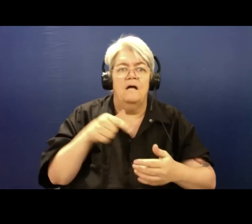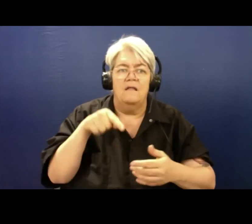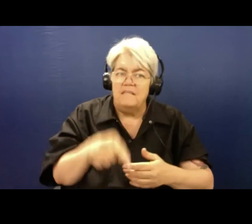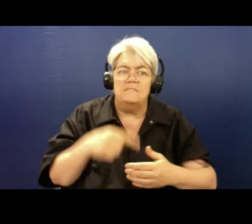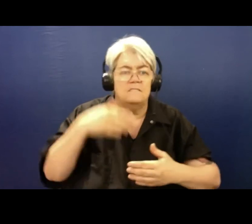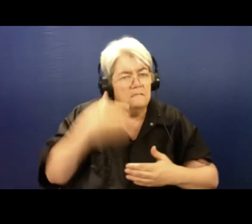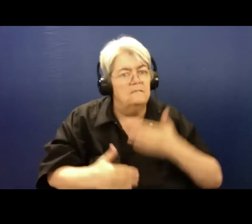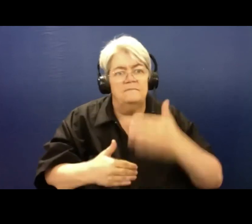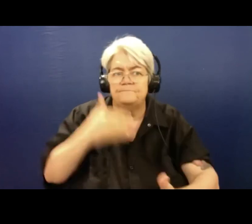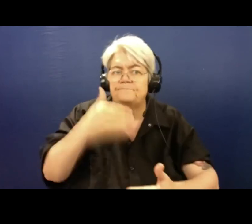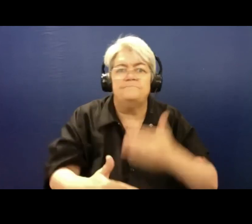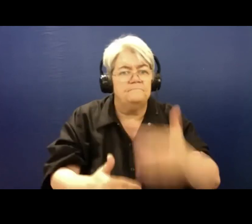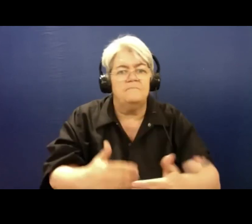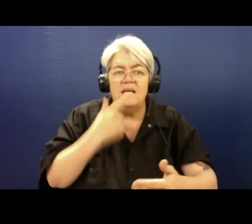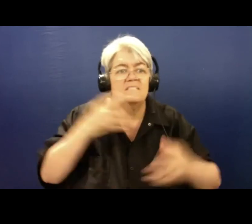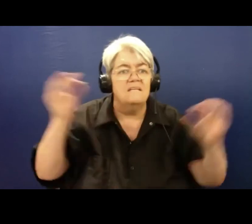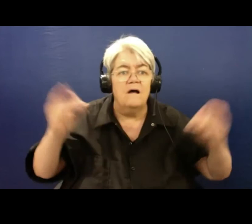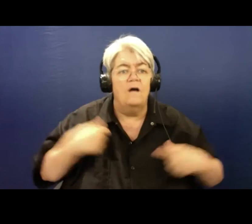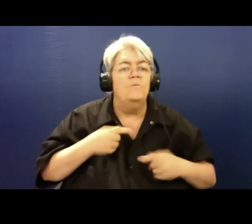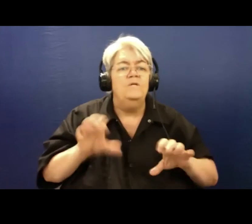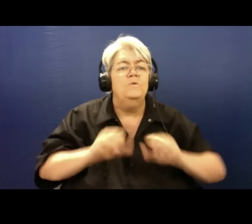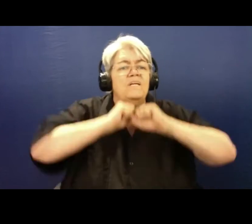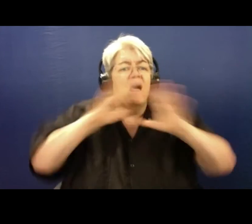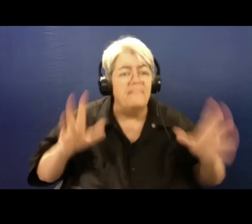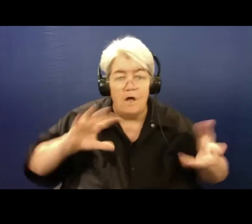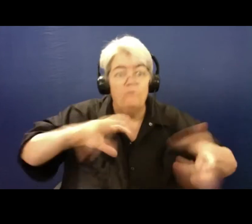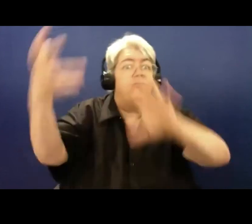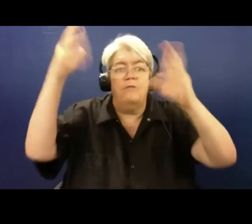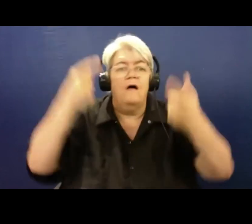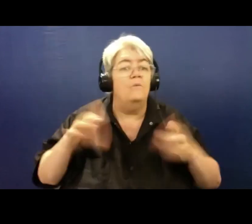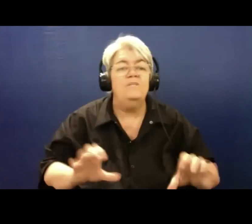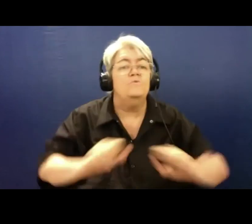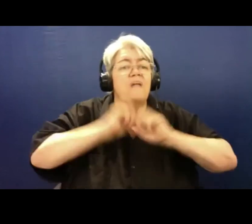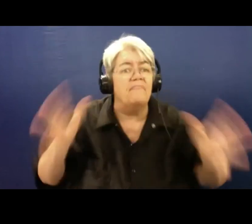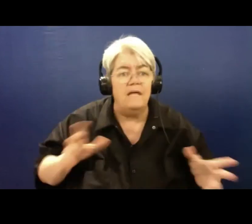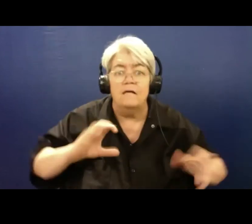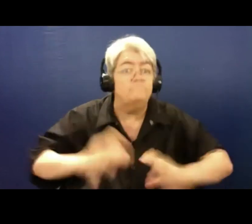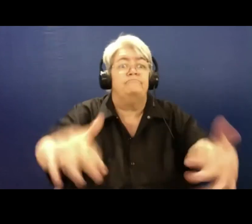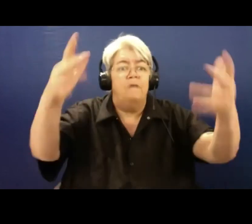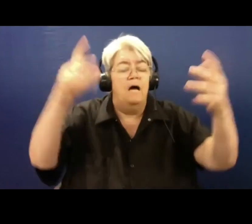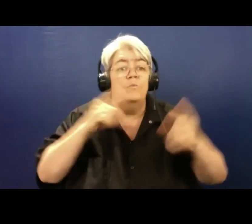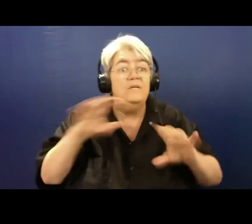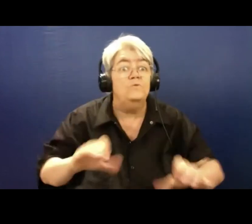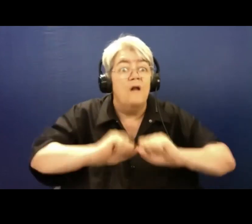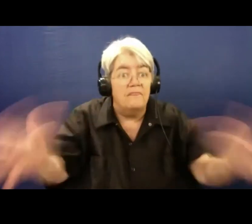Because that is absolutely what it is for our young people. I mean, we're in a country in which,